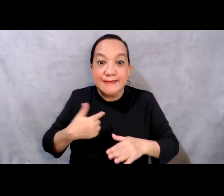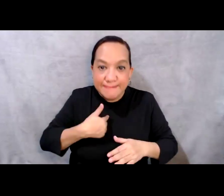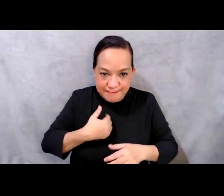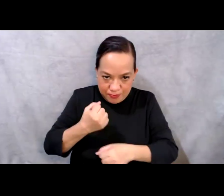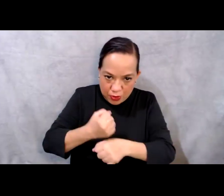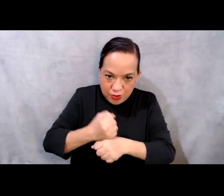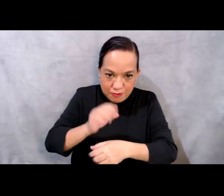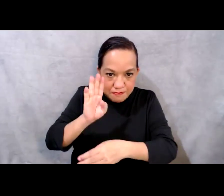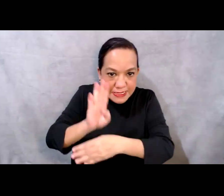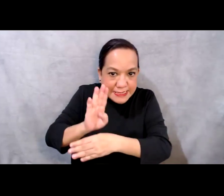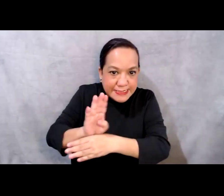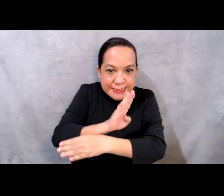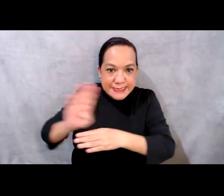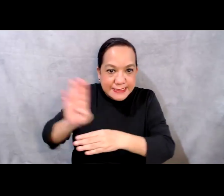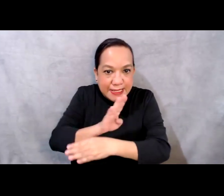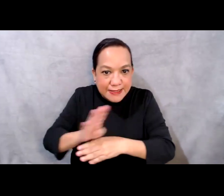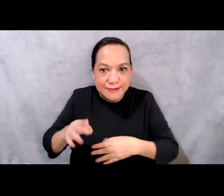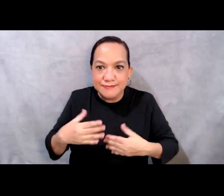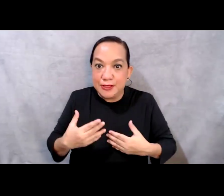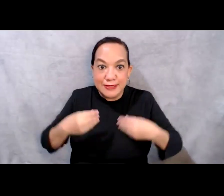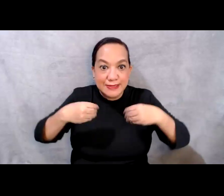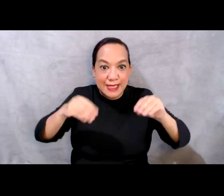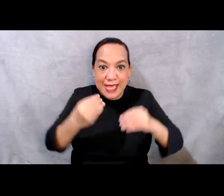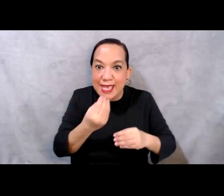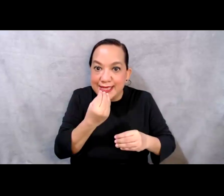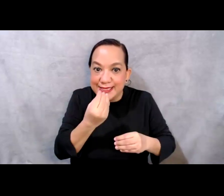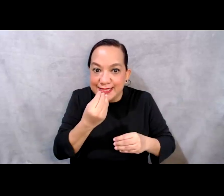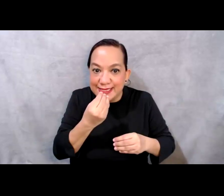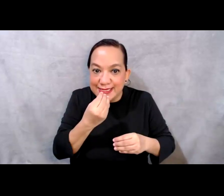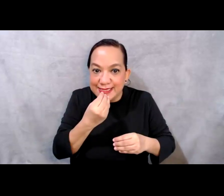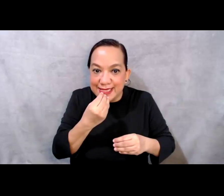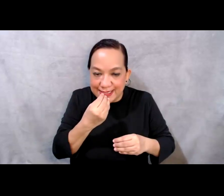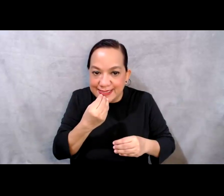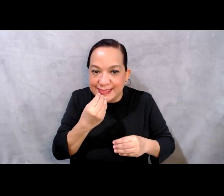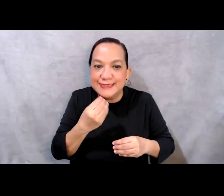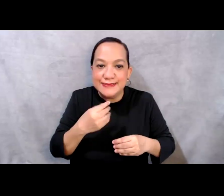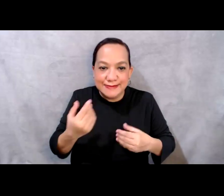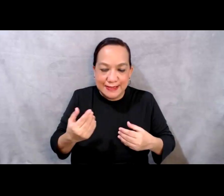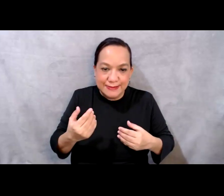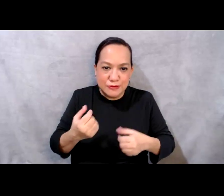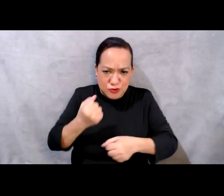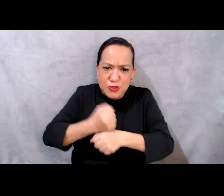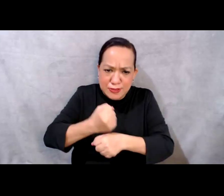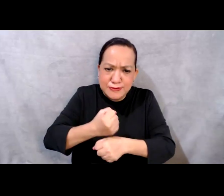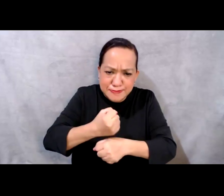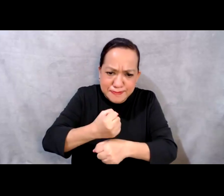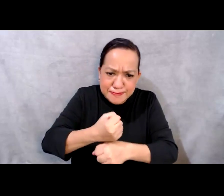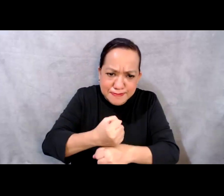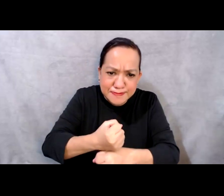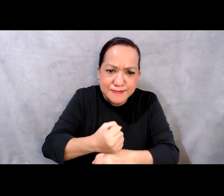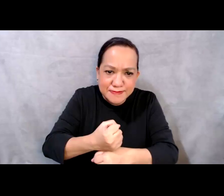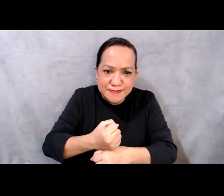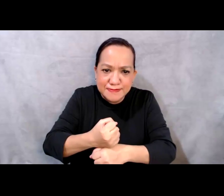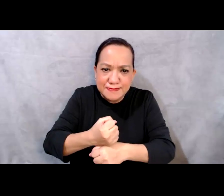Selling rice, potatoes, fish, tea, snacks. By the time I met Malathi